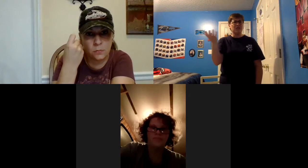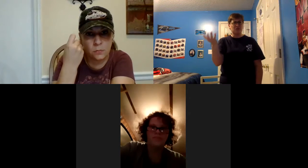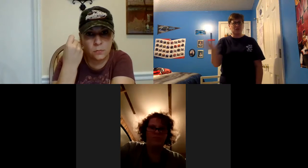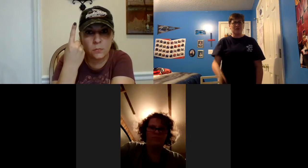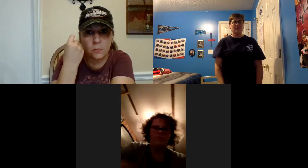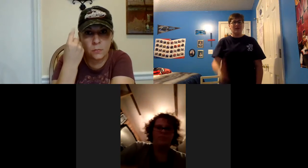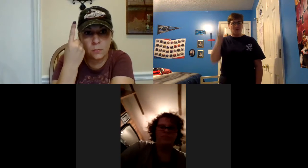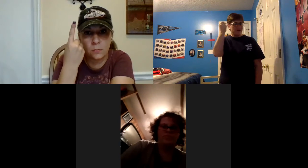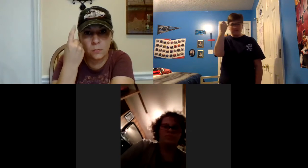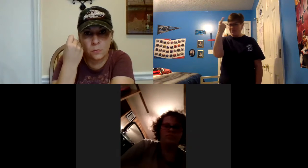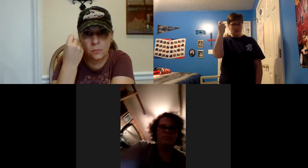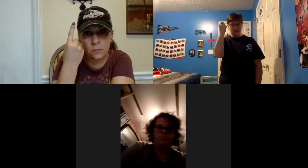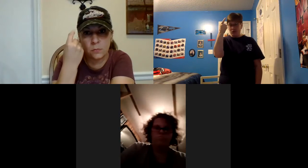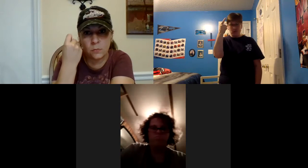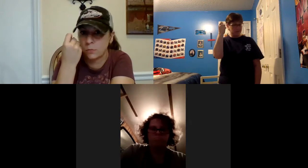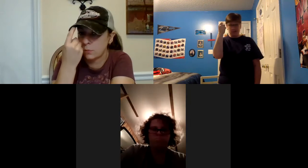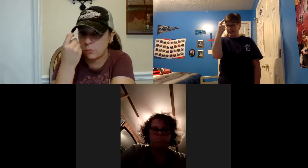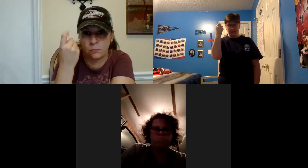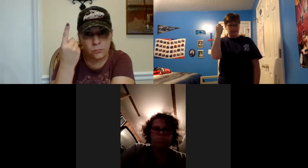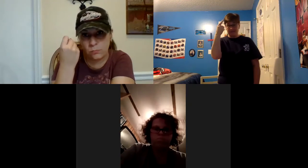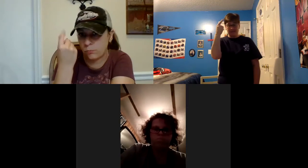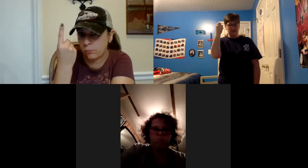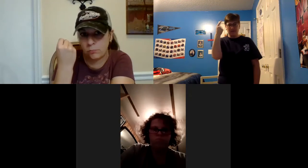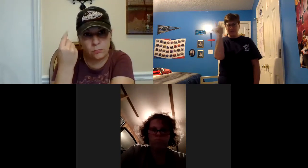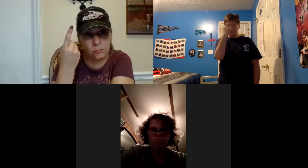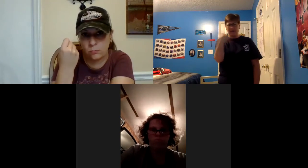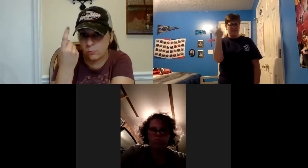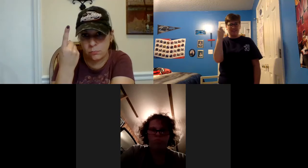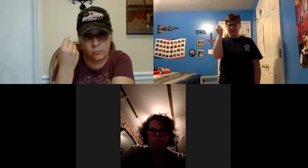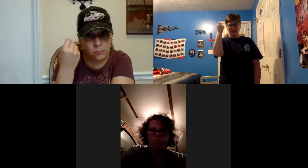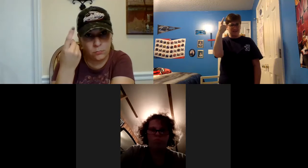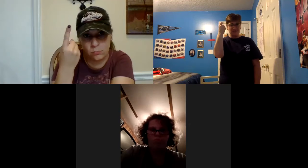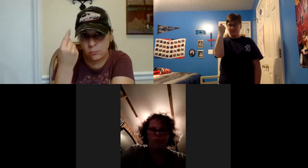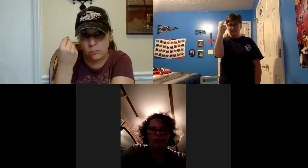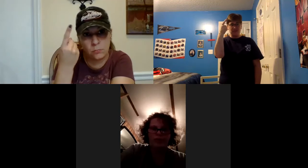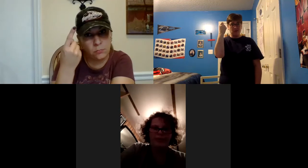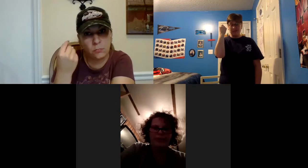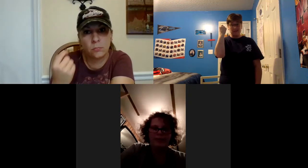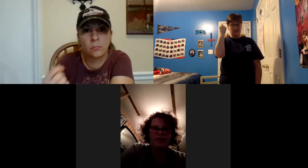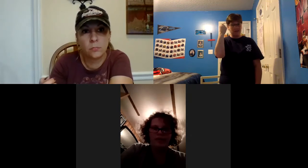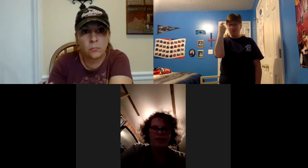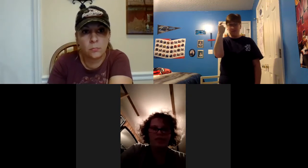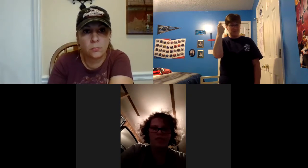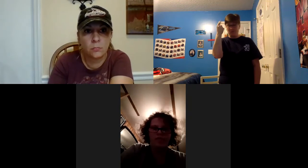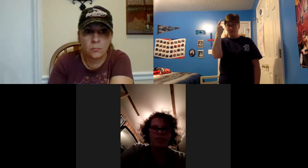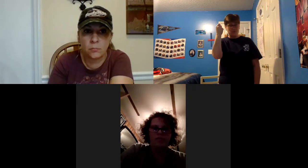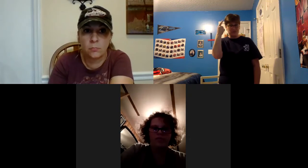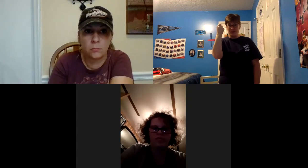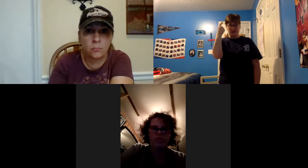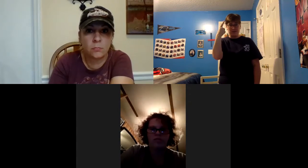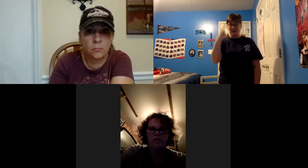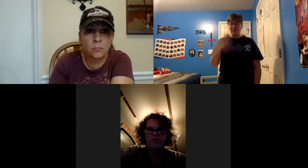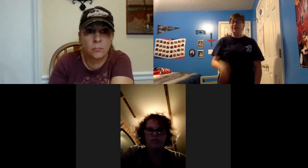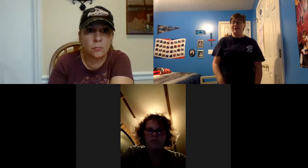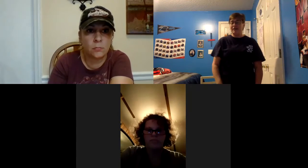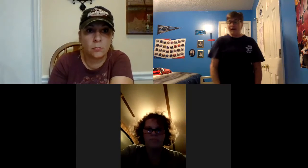natural gesture. Whereas, I don't understand. And you're going to make that face to kind of show that I don't understand what in the world you're